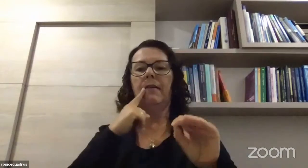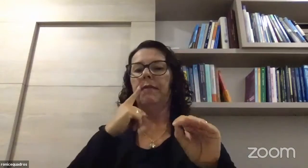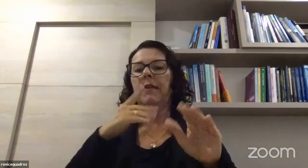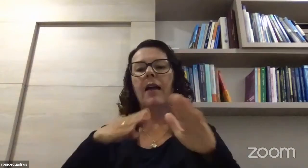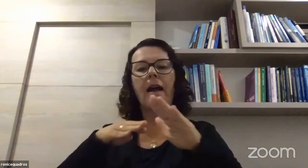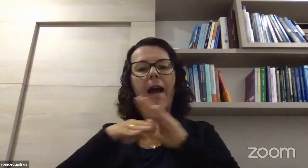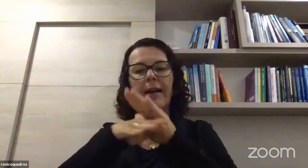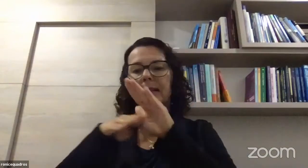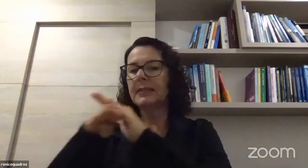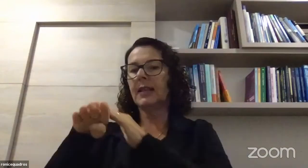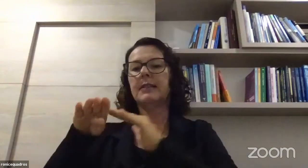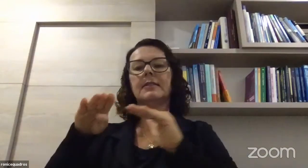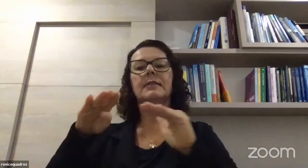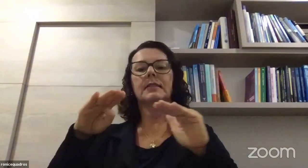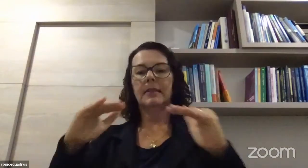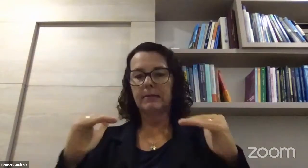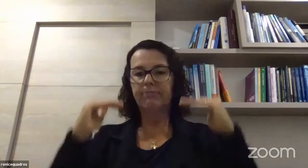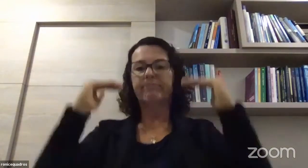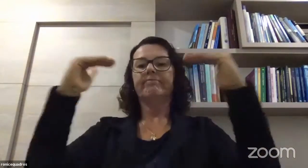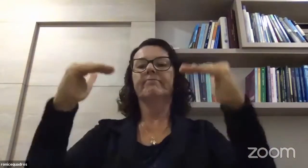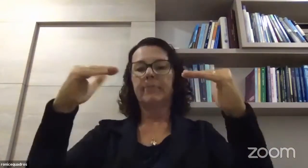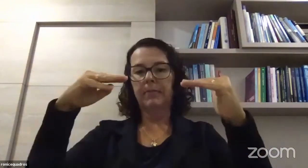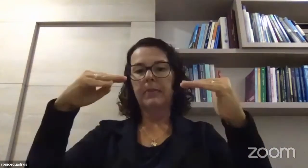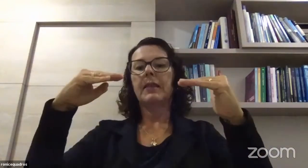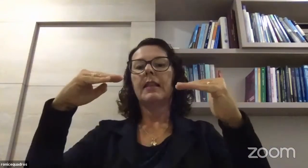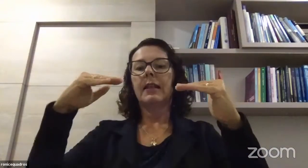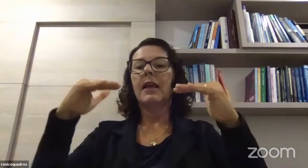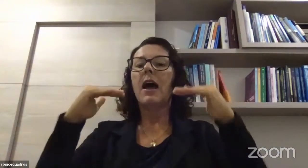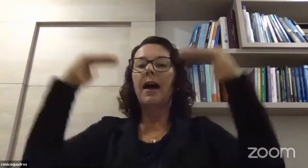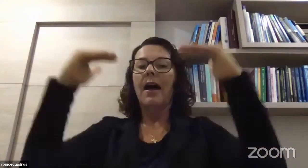or they have empowerment.